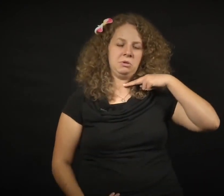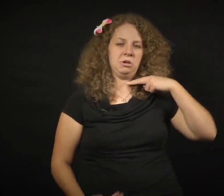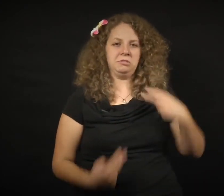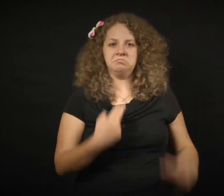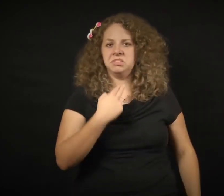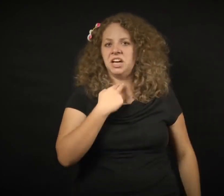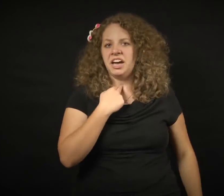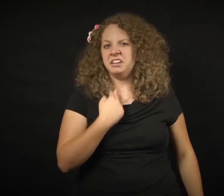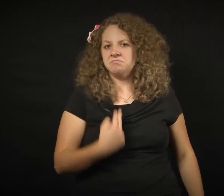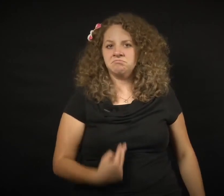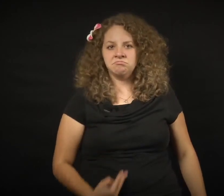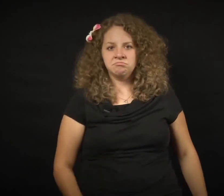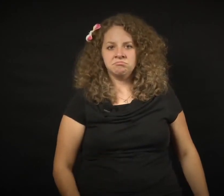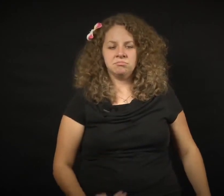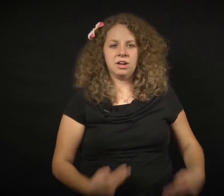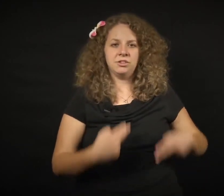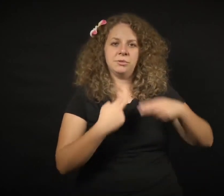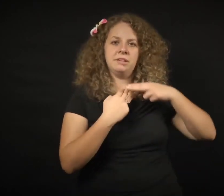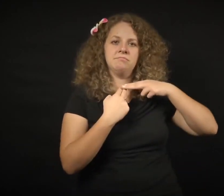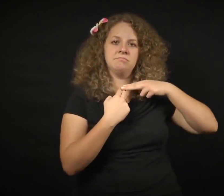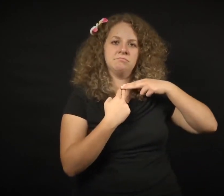or a tie, either way.